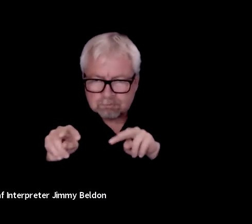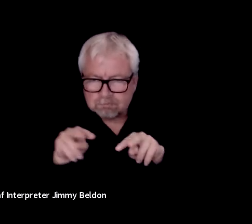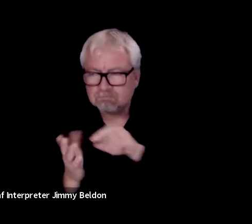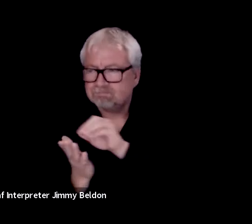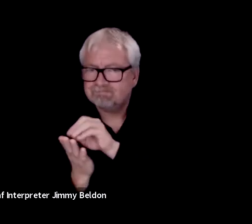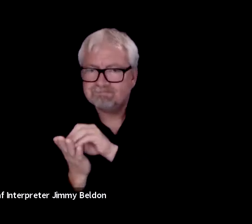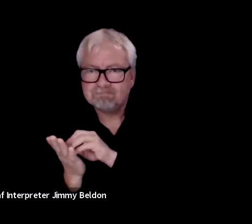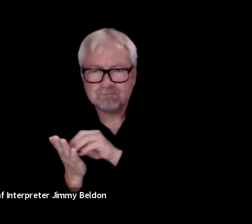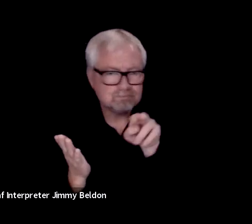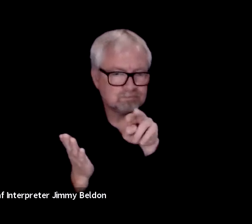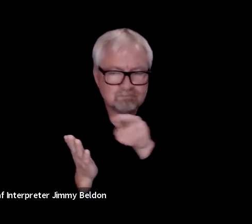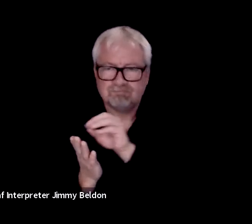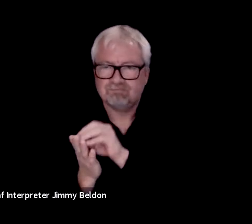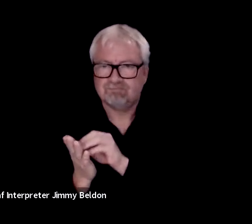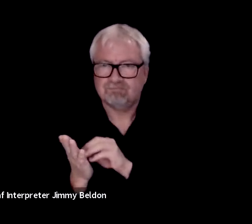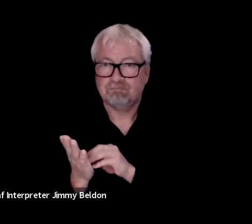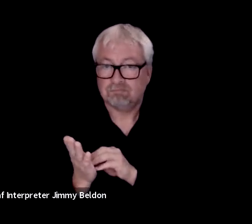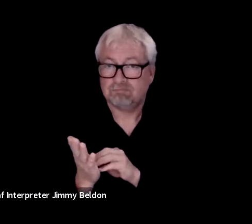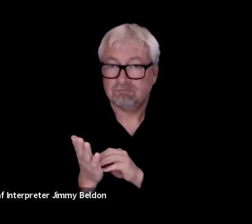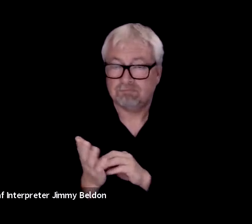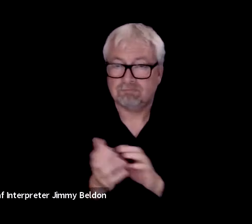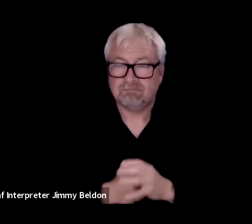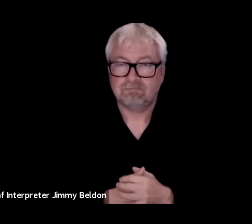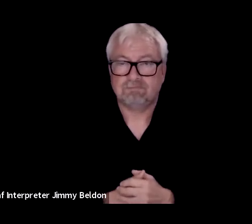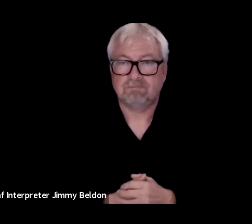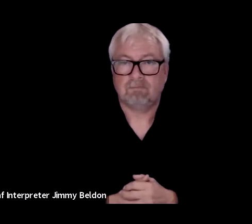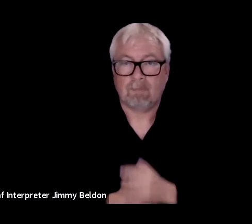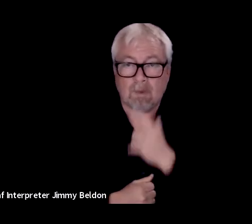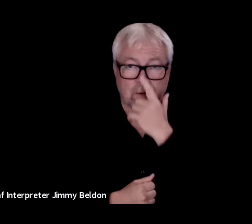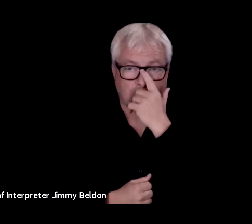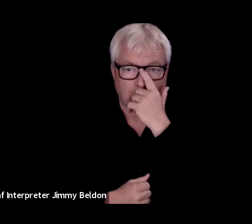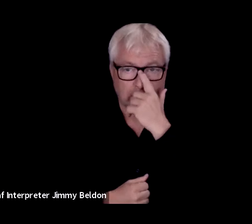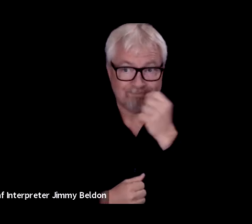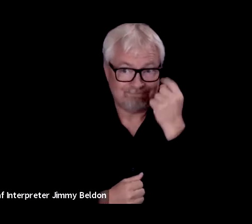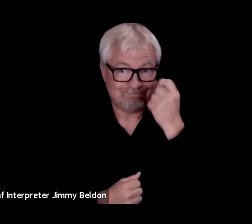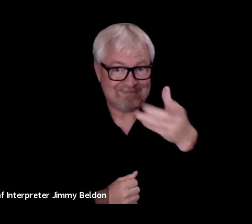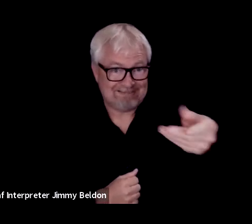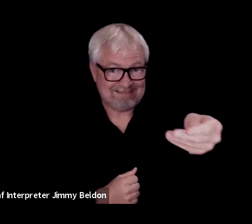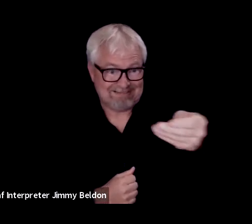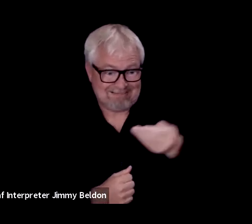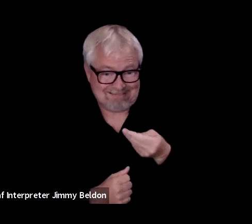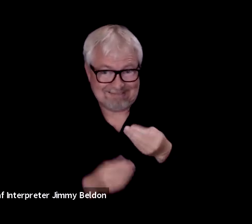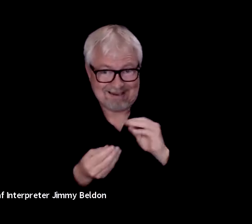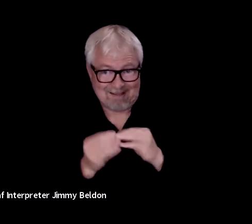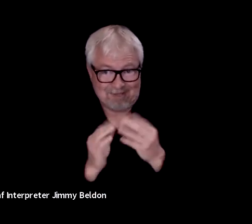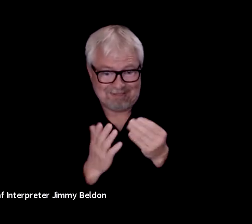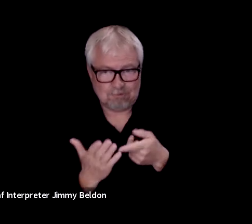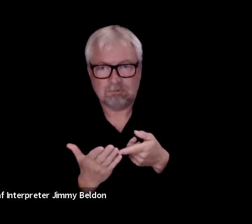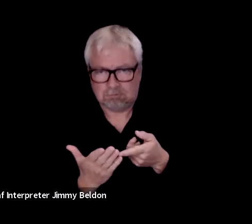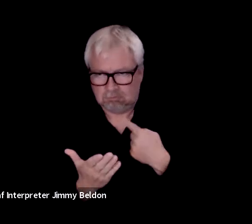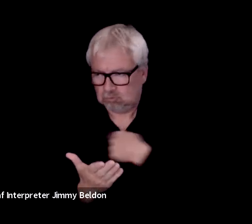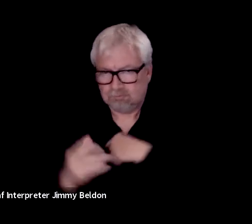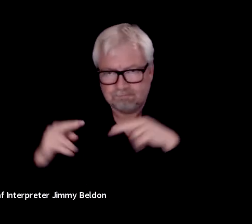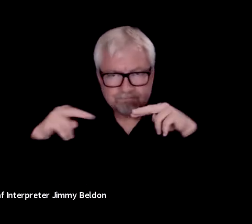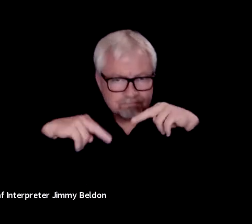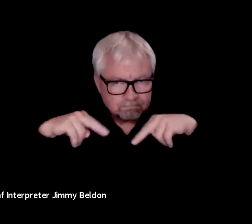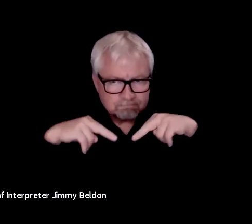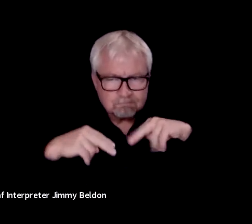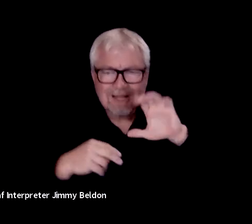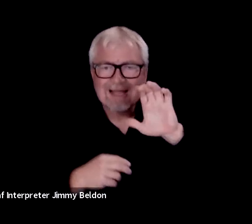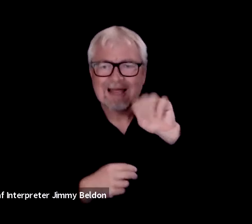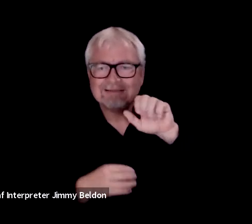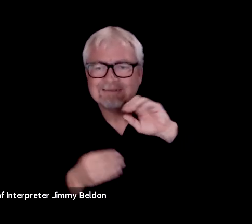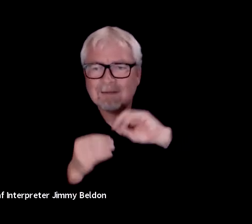by facilities and by our staff. The incomplete cases occurred when a facility reported a resident or a staff member